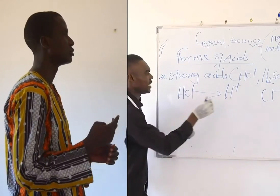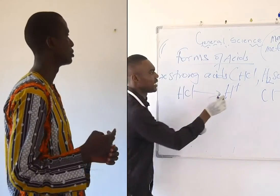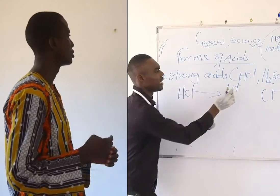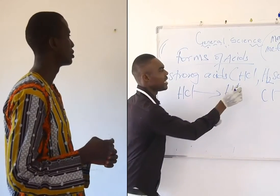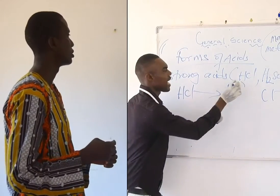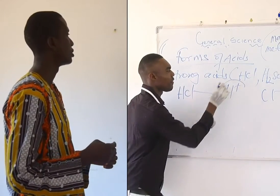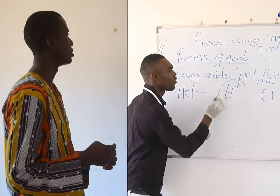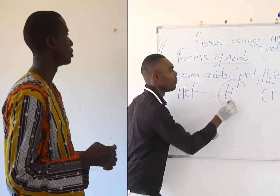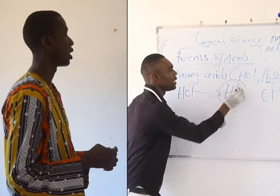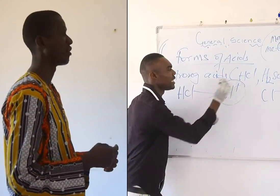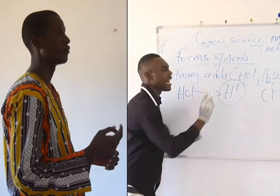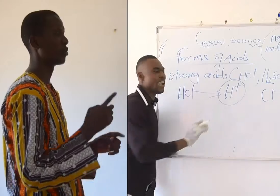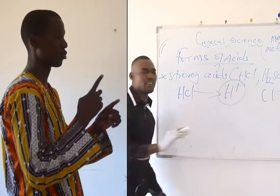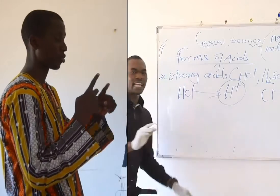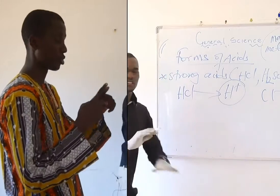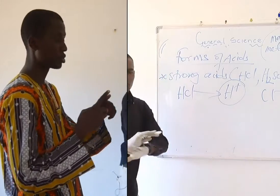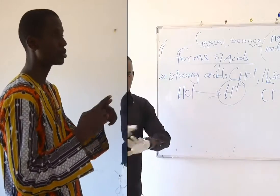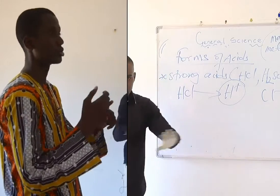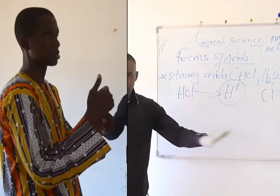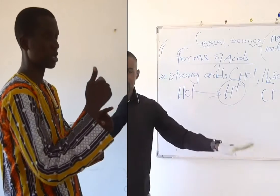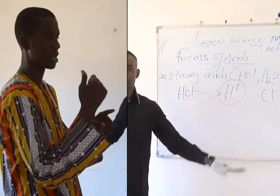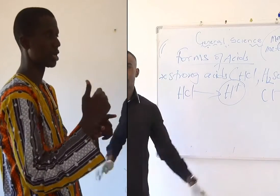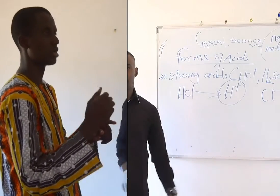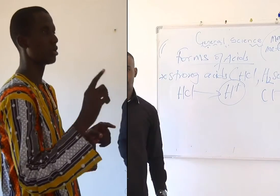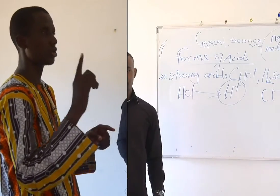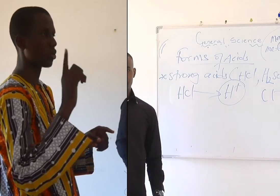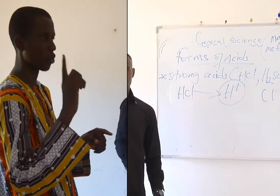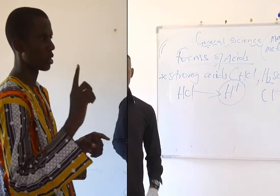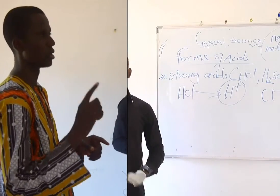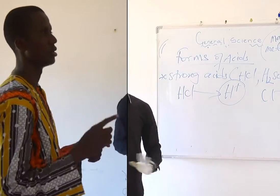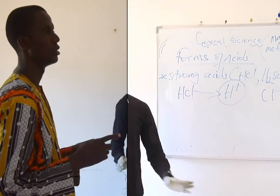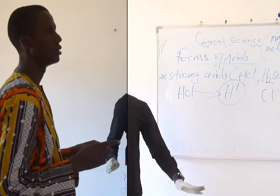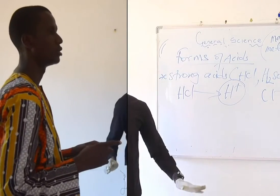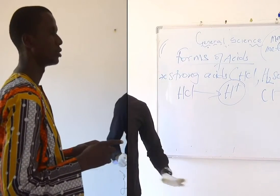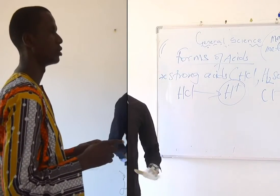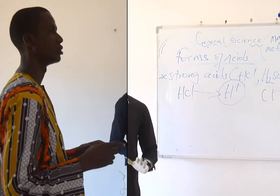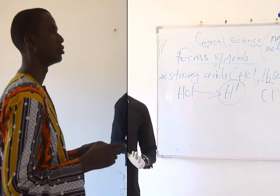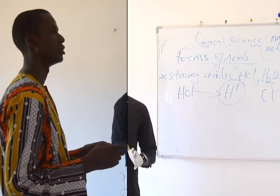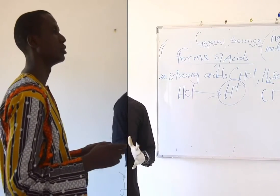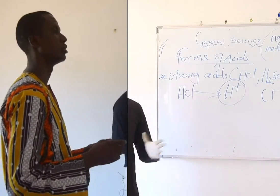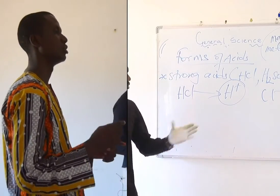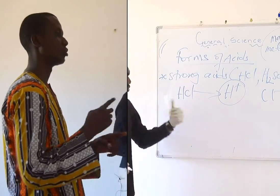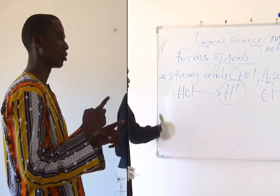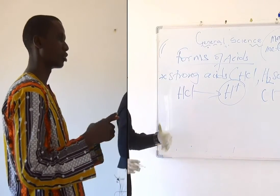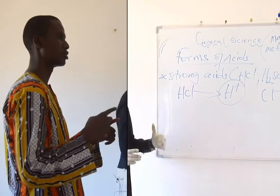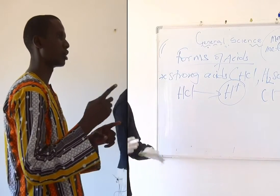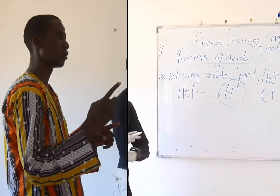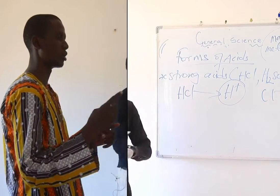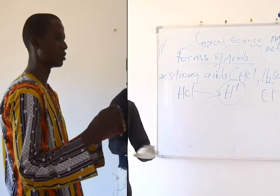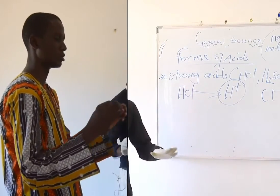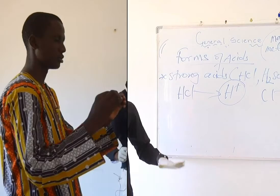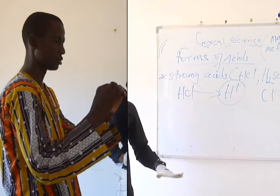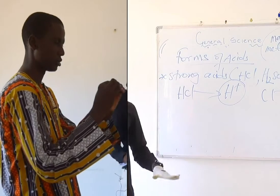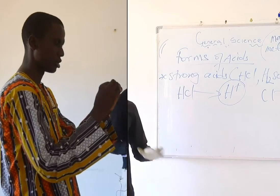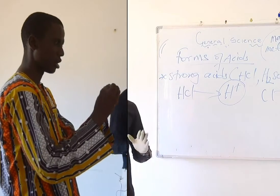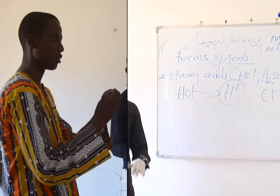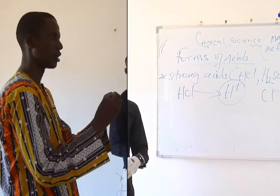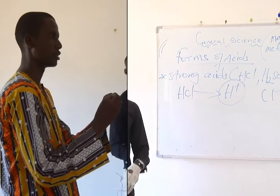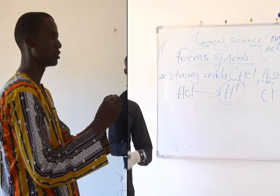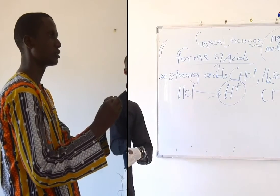hydrochloric acid have completely ionized, completely in the water. Not partially or so, but